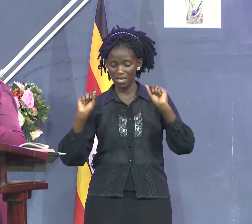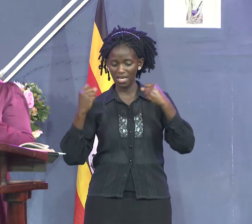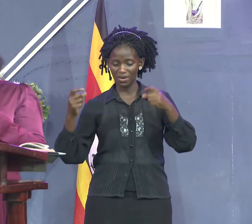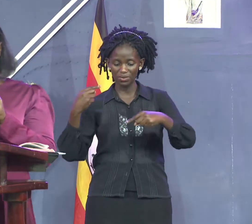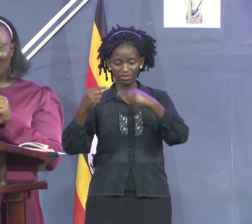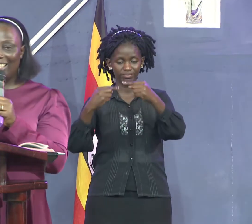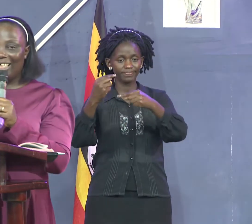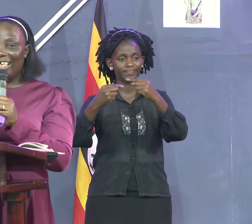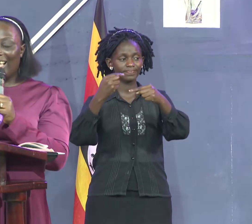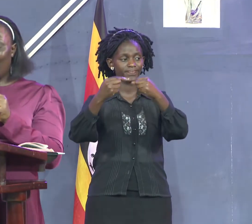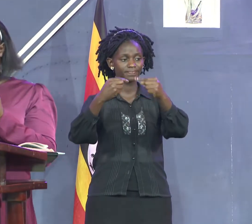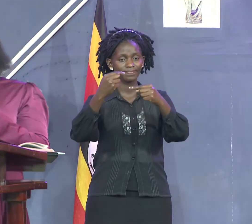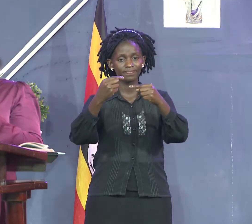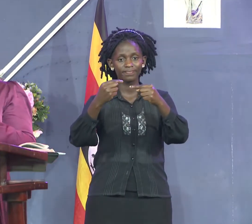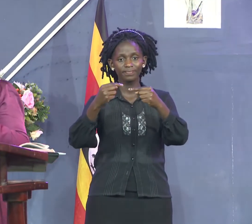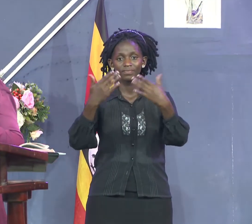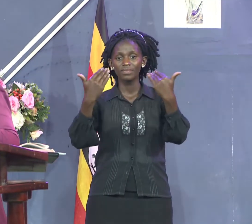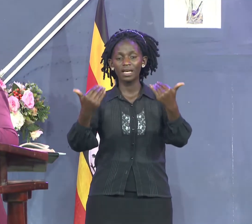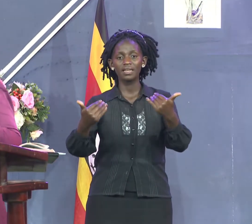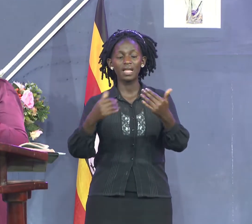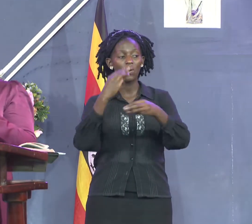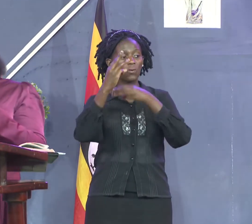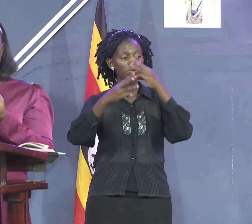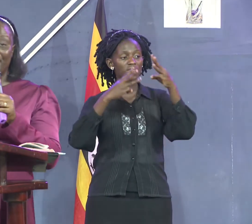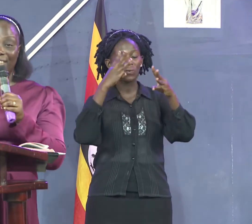There is nowhere we will go.